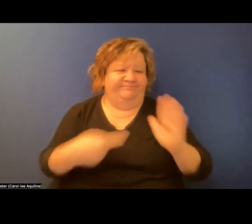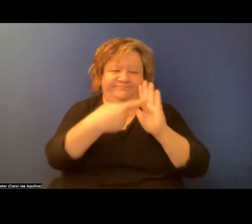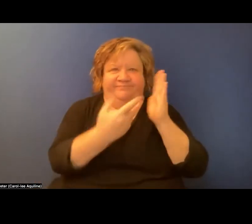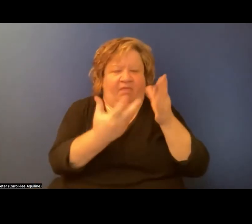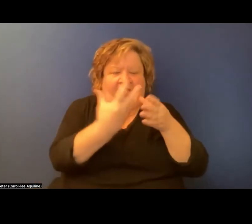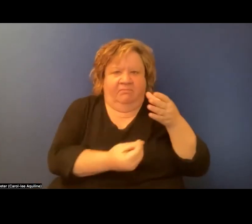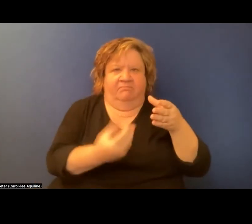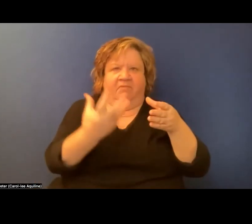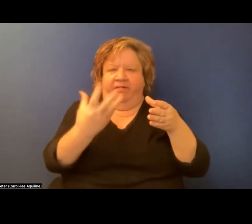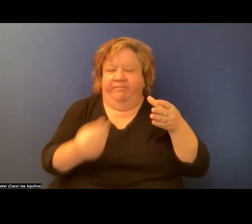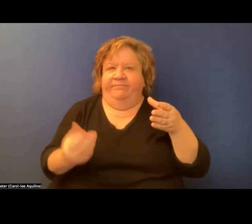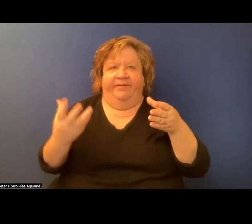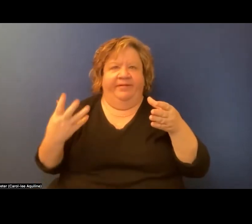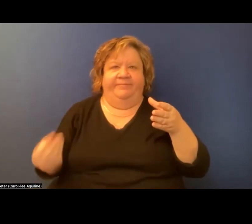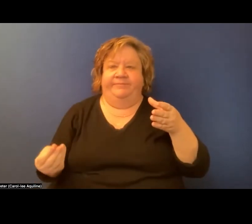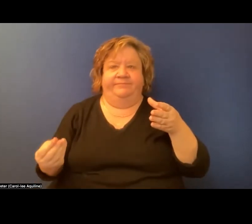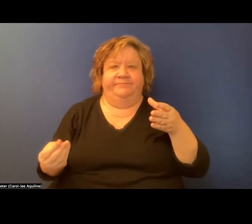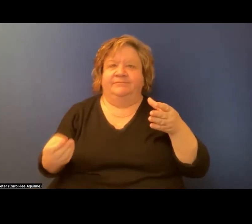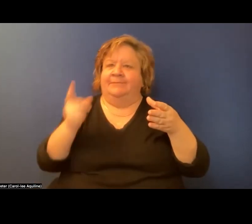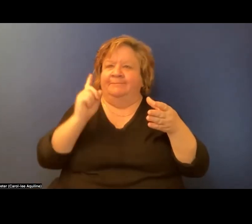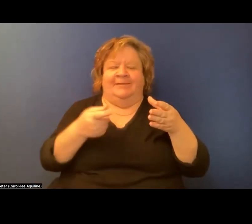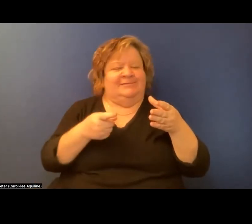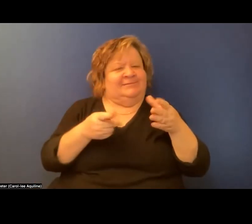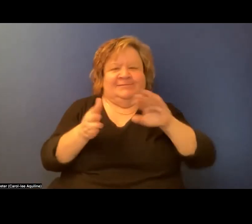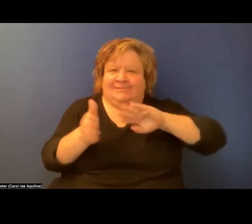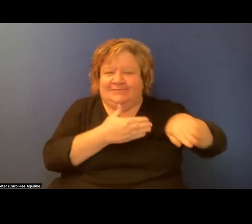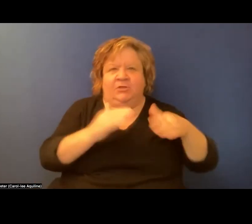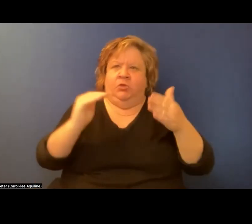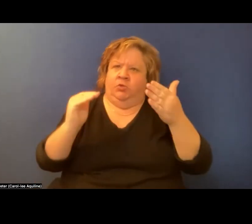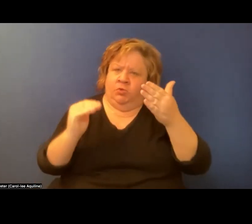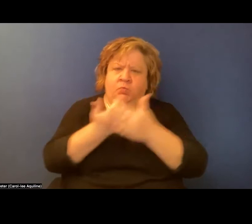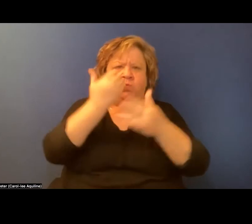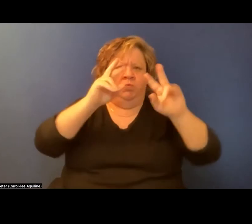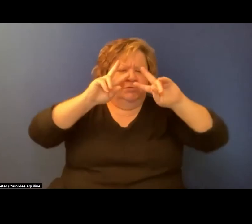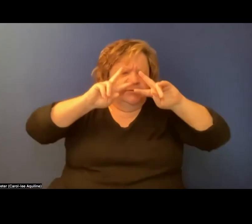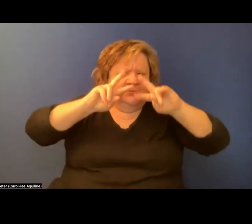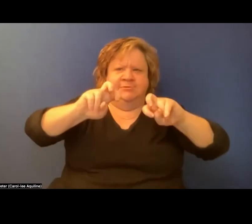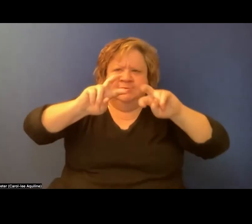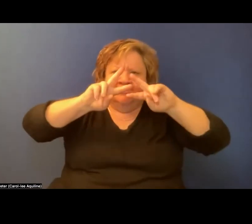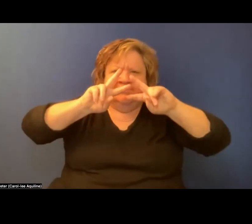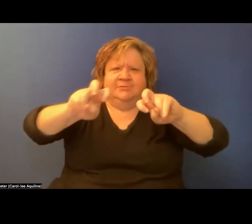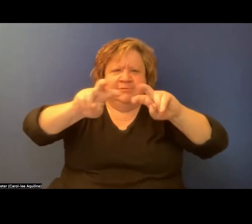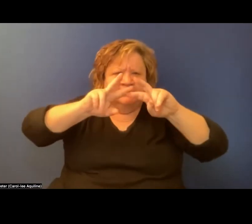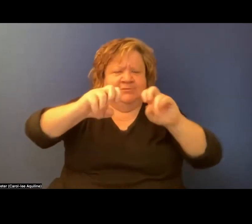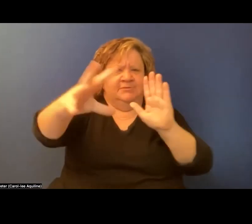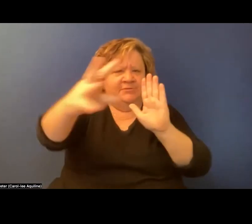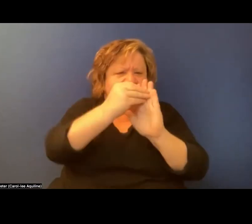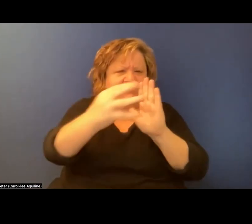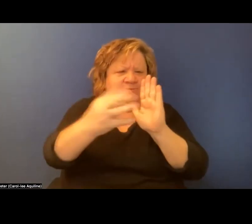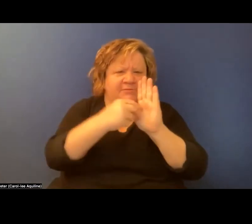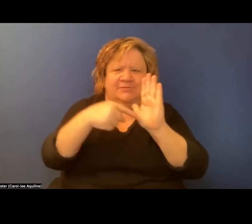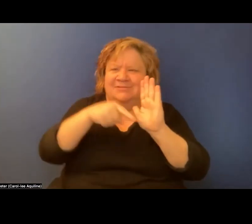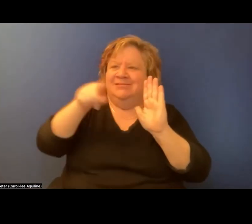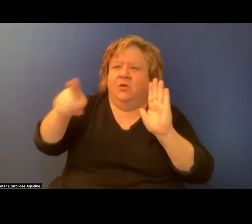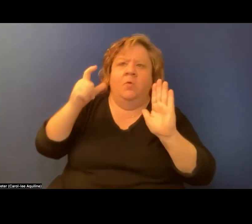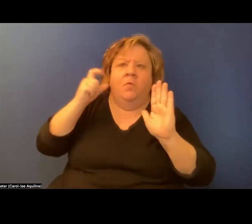for accessibility and inclusion in ensuring full and informed participation of women and girls with disabilities. One is we have